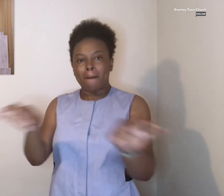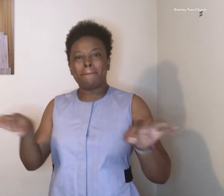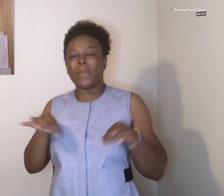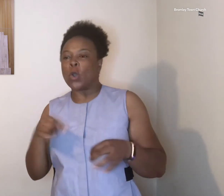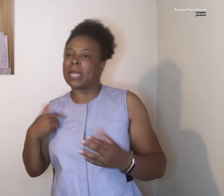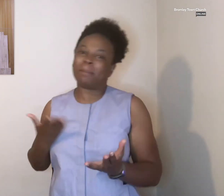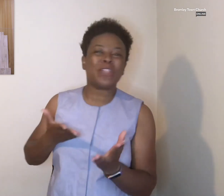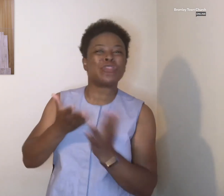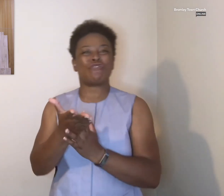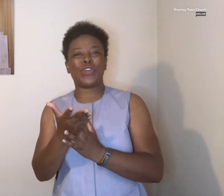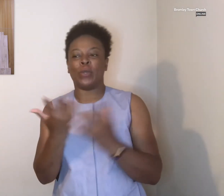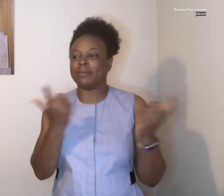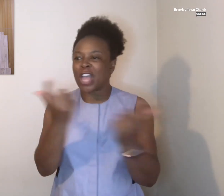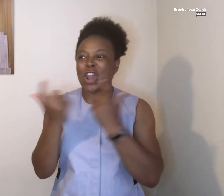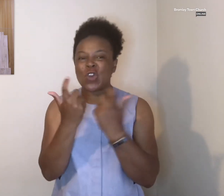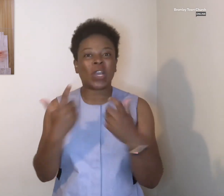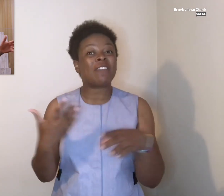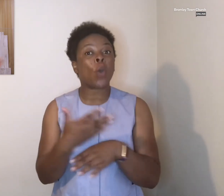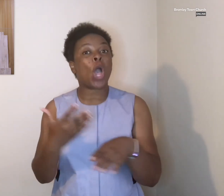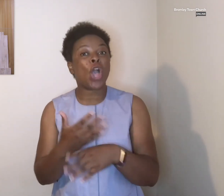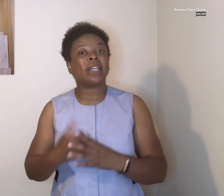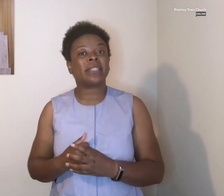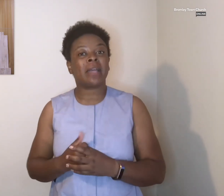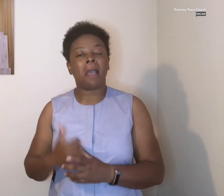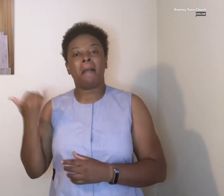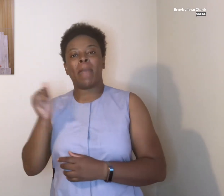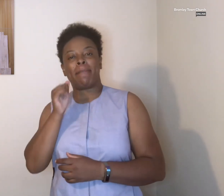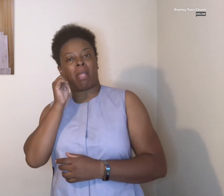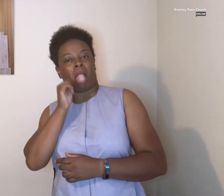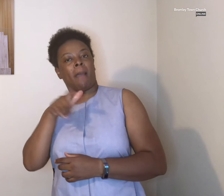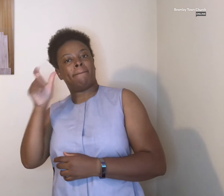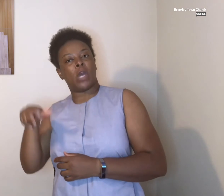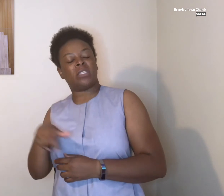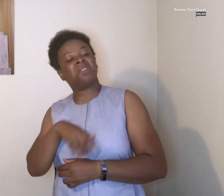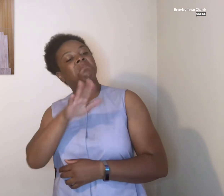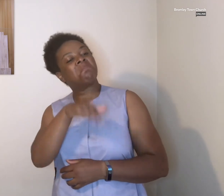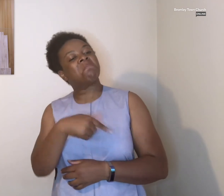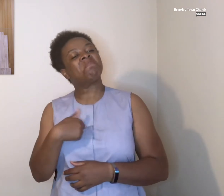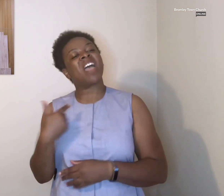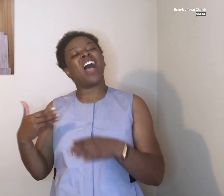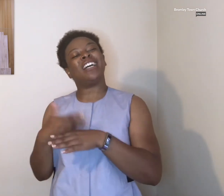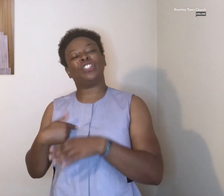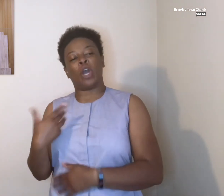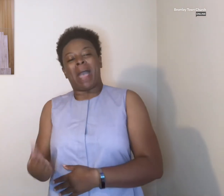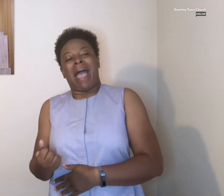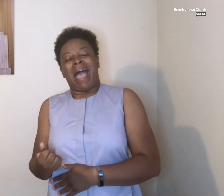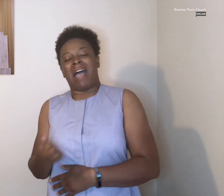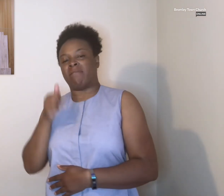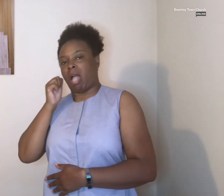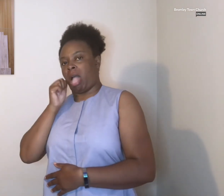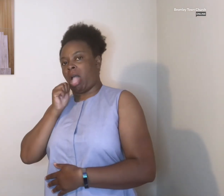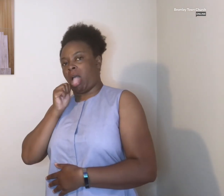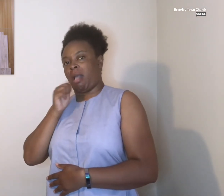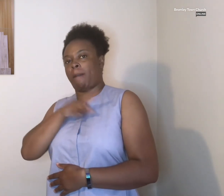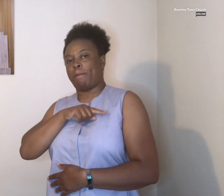to find work, they're seeking then to earn money. And some unscrupulous people may say, "Hey, I'll give you a job." But of course they know that they're migrants, they know that